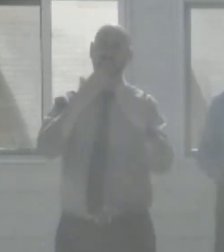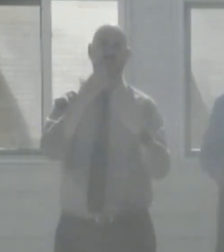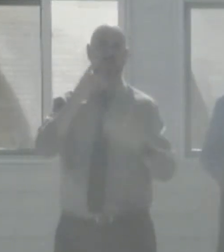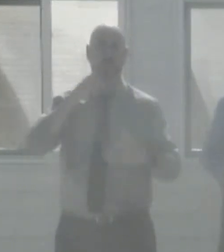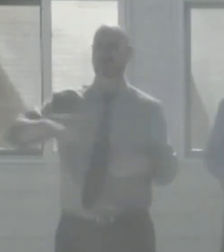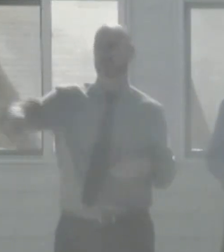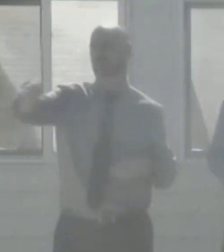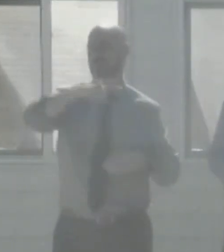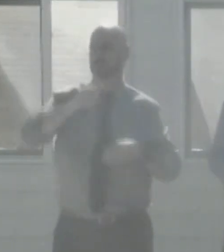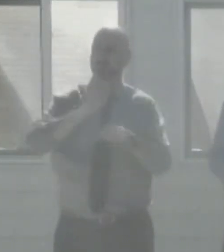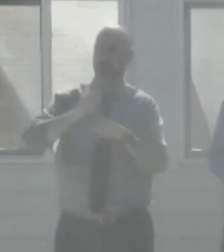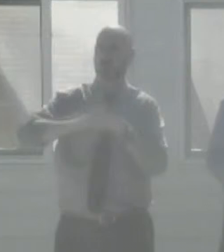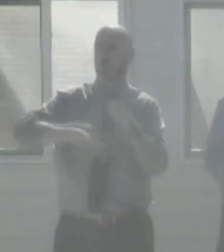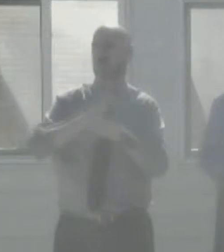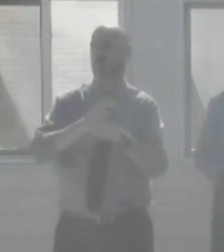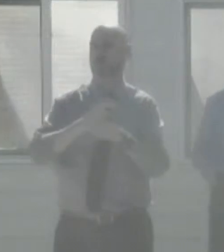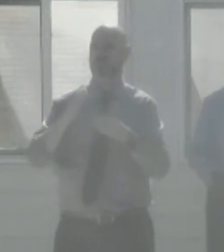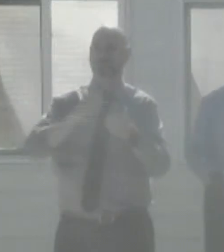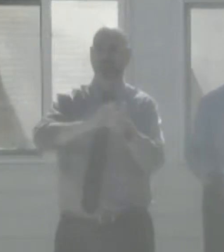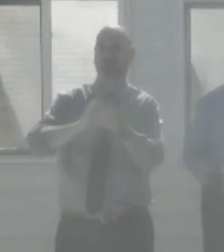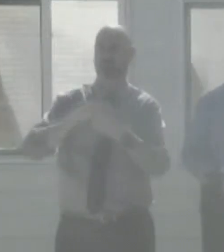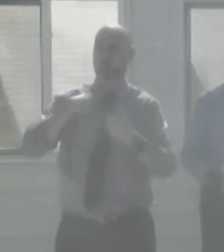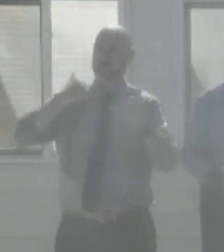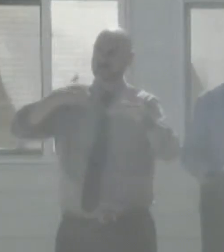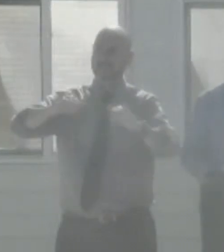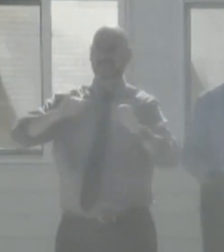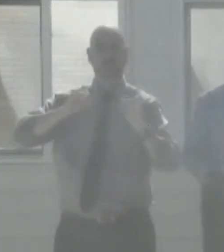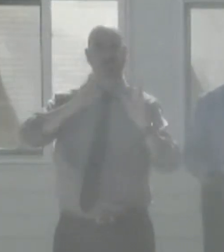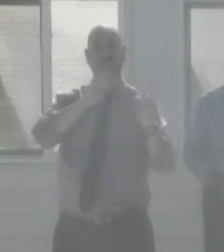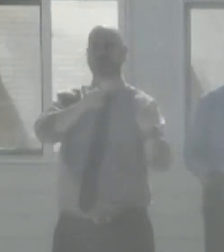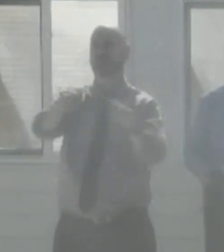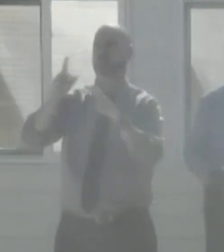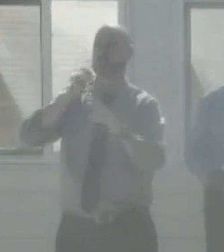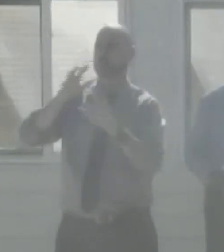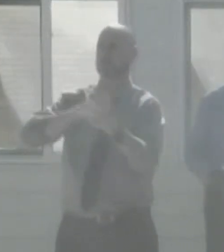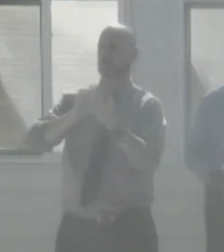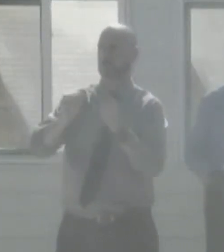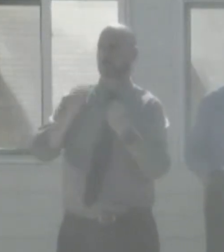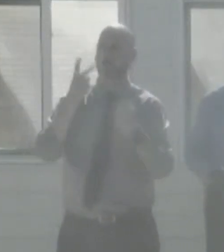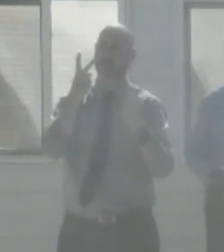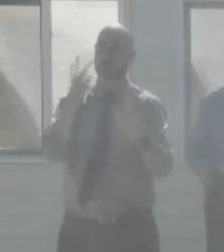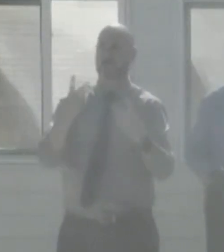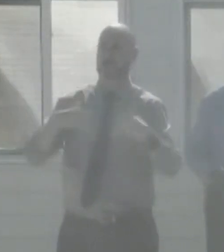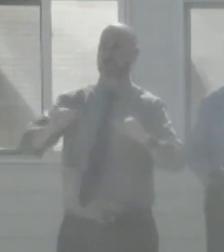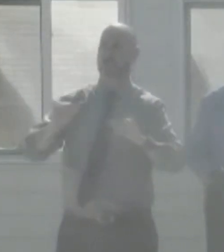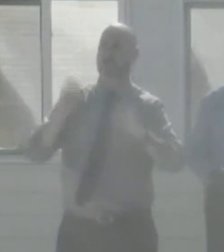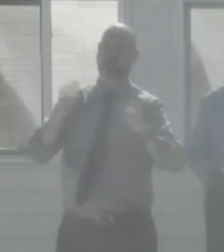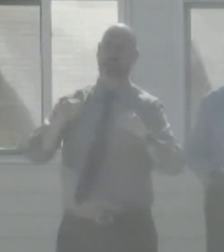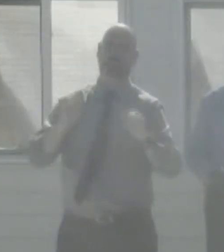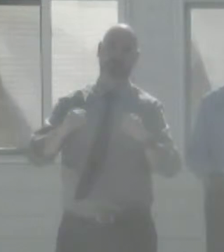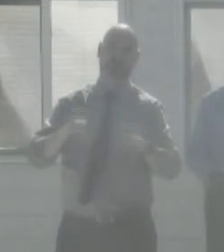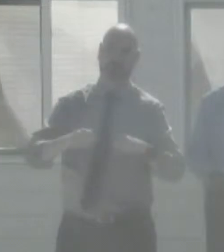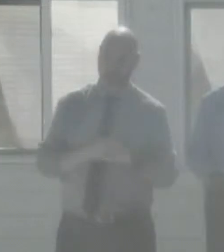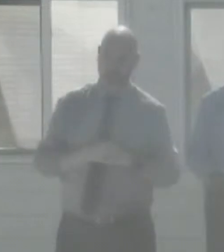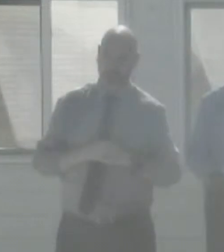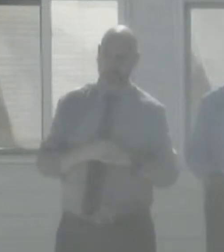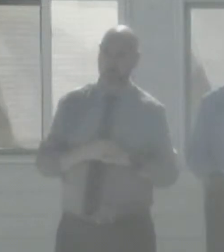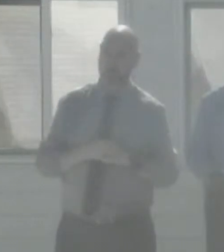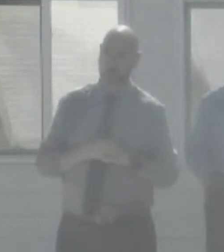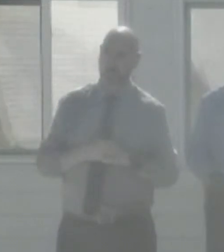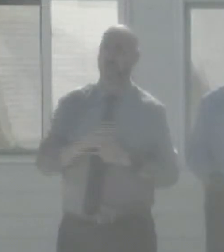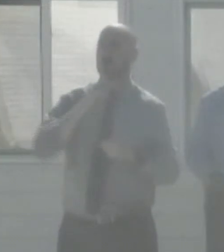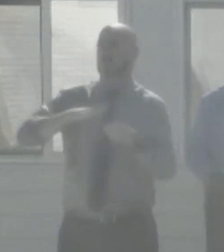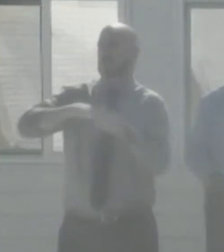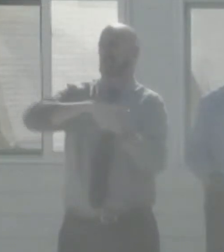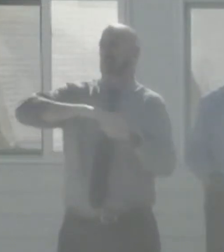storm. I mean, I think clearly just going around that there was damage from it. I think in some areas, in terms of what was